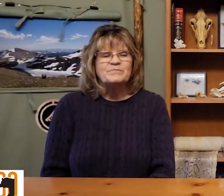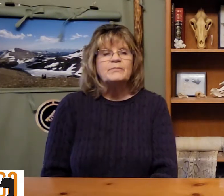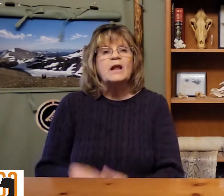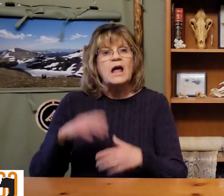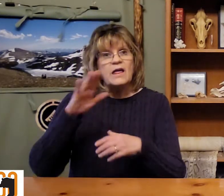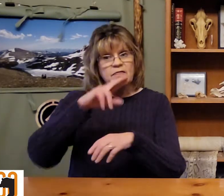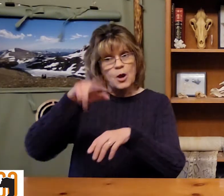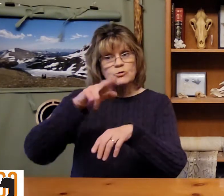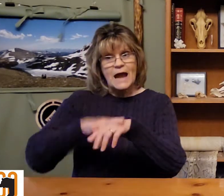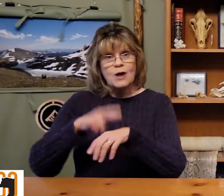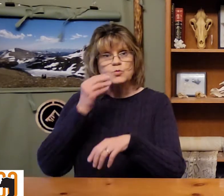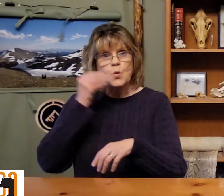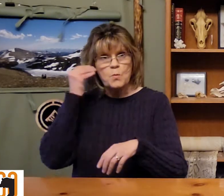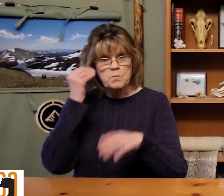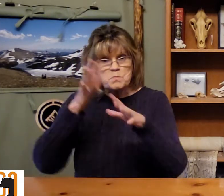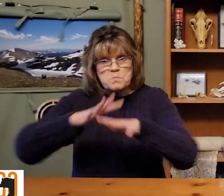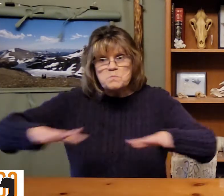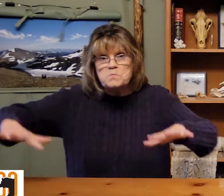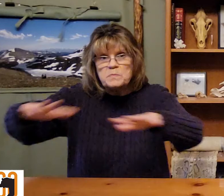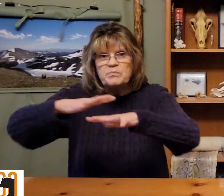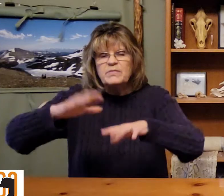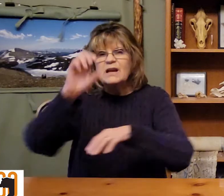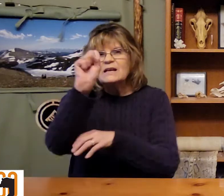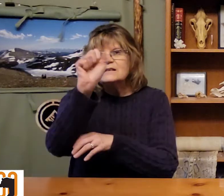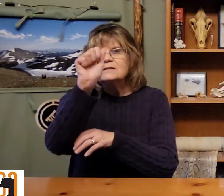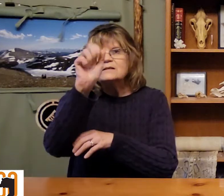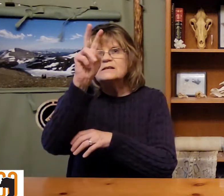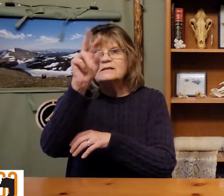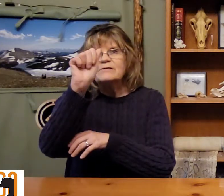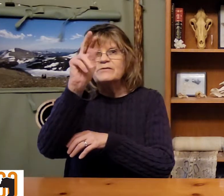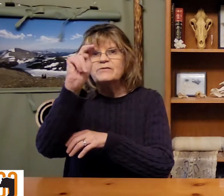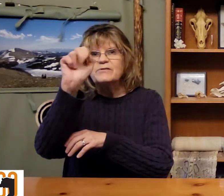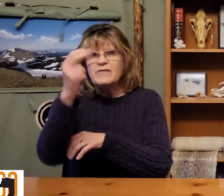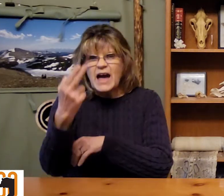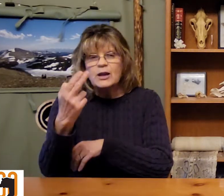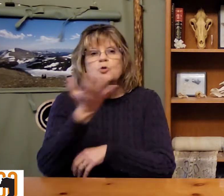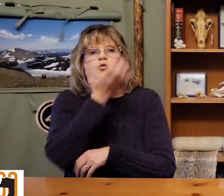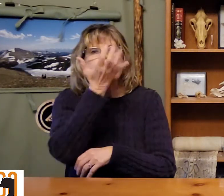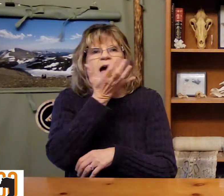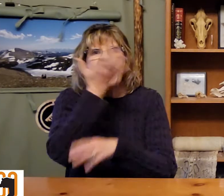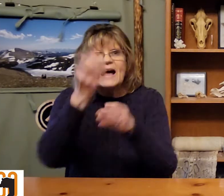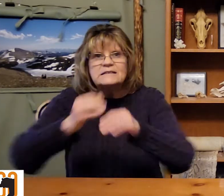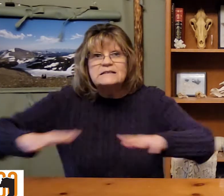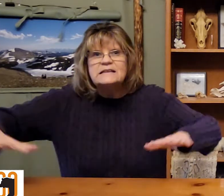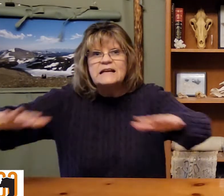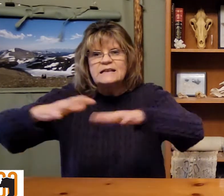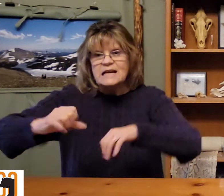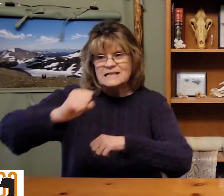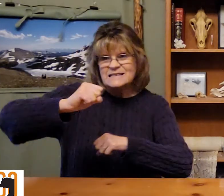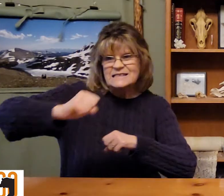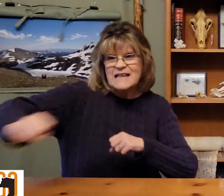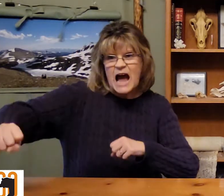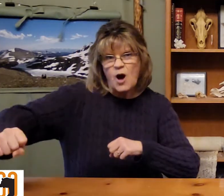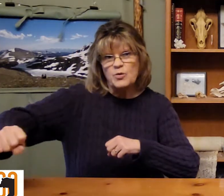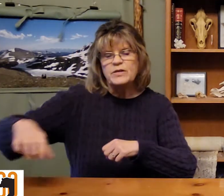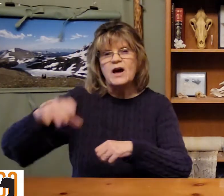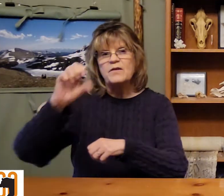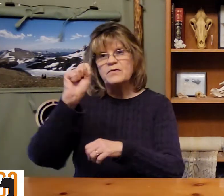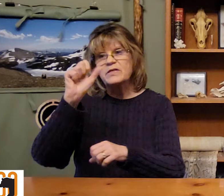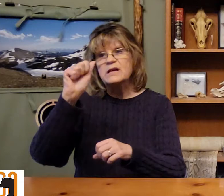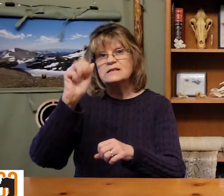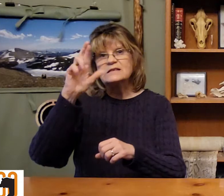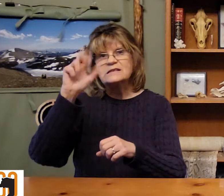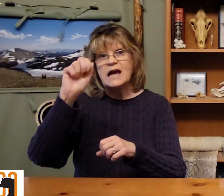Their natural habitat are the savannas, or grasslands, that are south of the Sahara Desert in Central